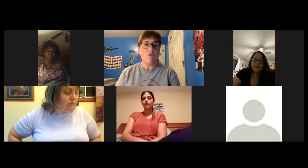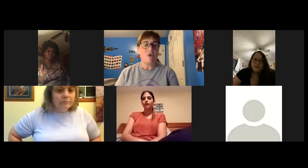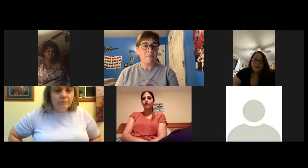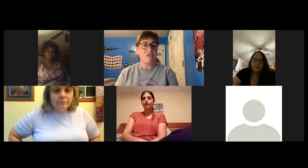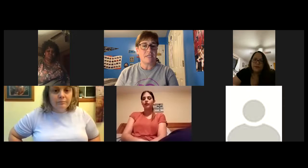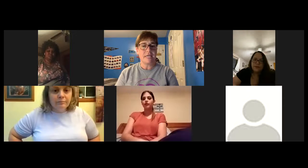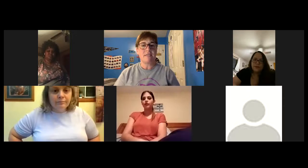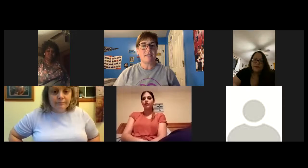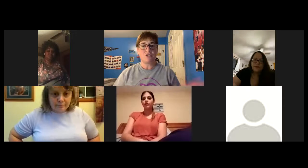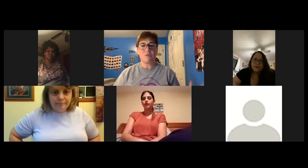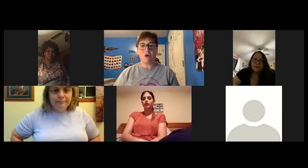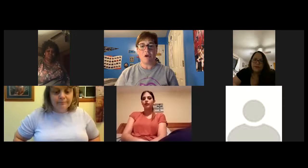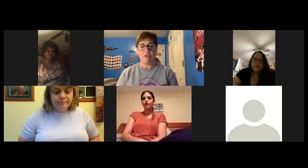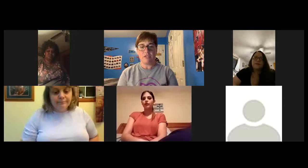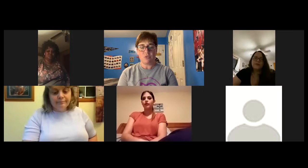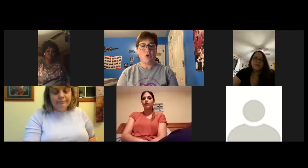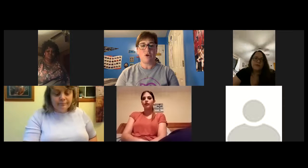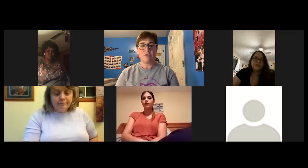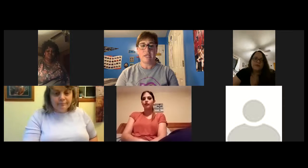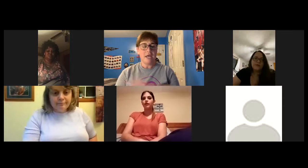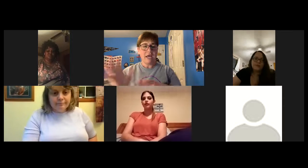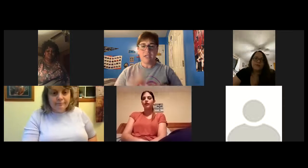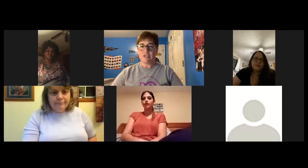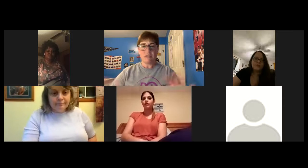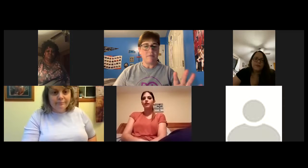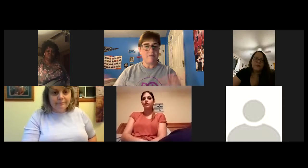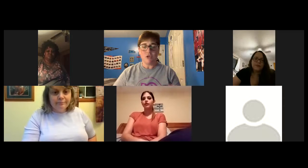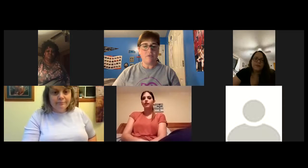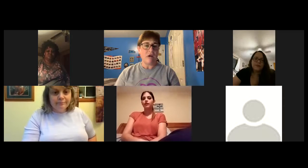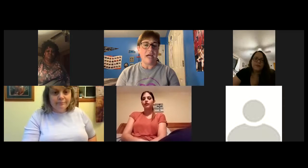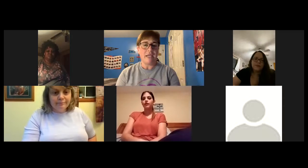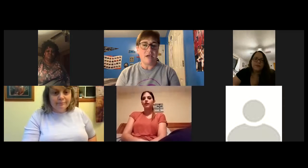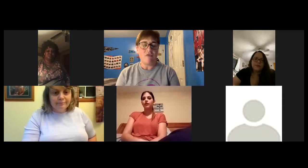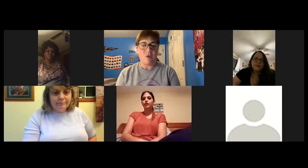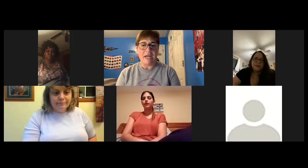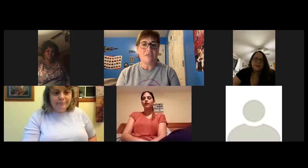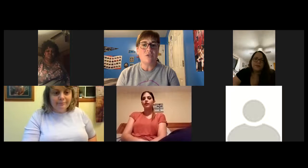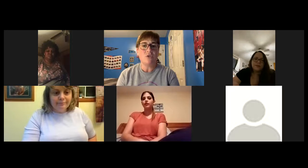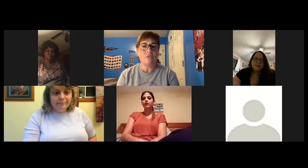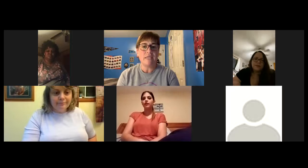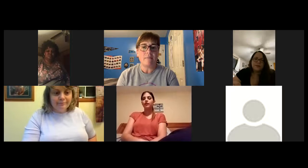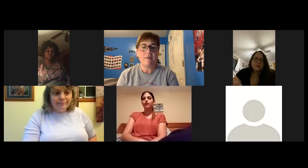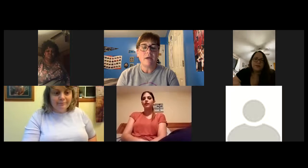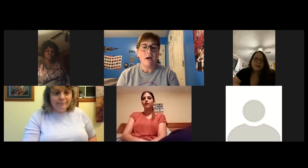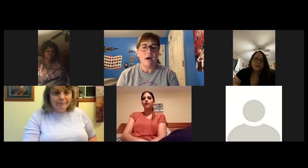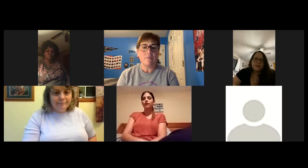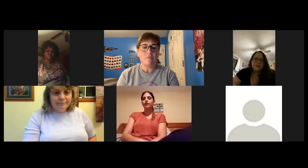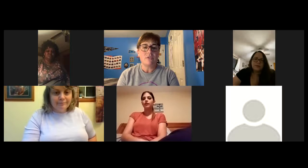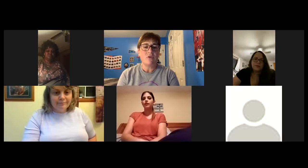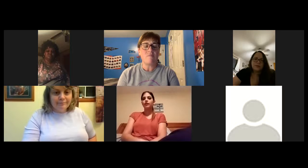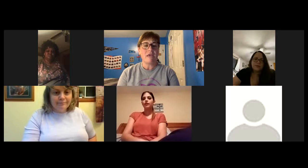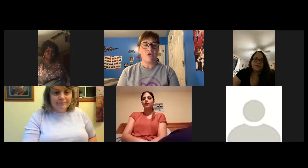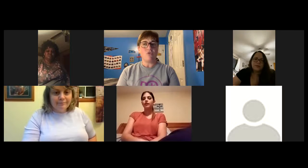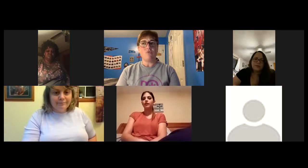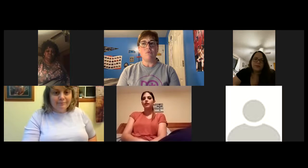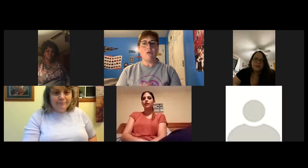go over a bunch of sentences and just put all of these words in just a huge variety of ways to use them. So